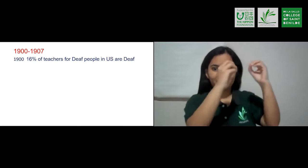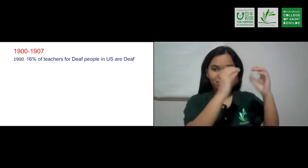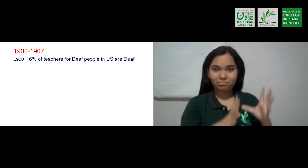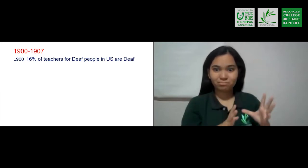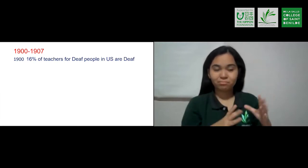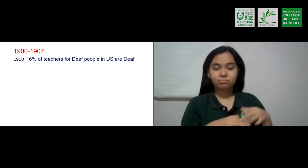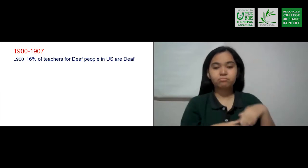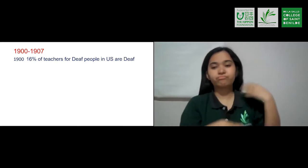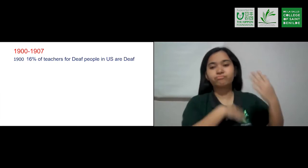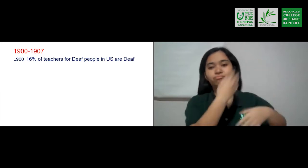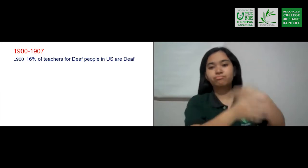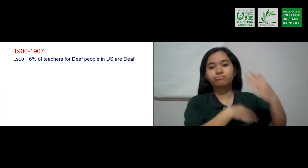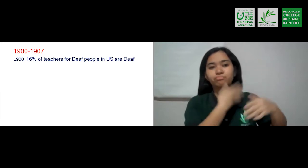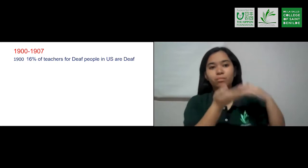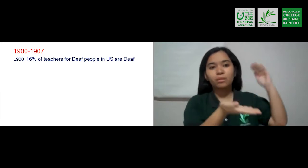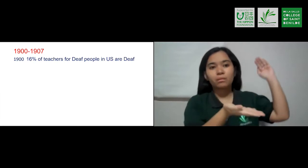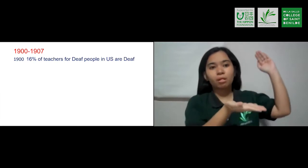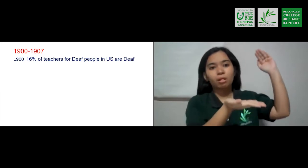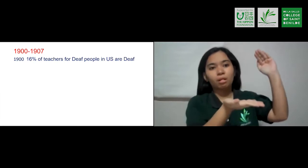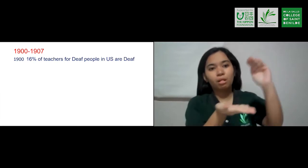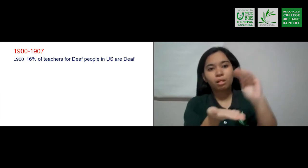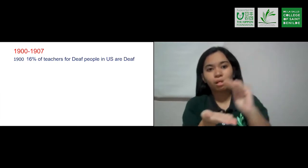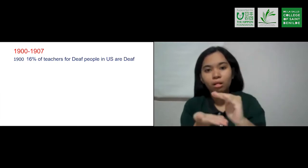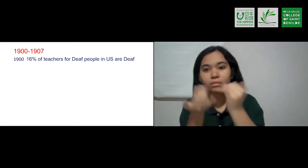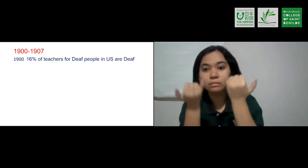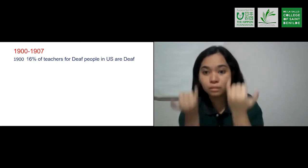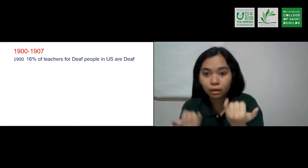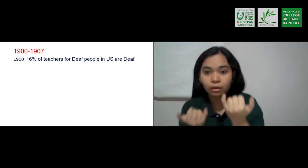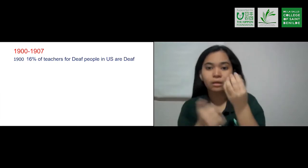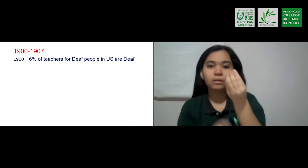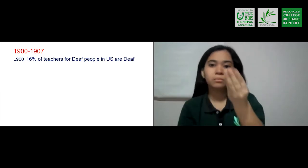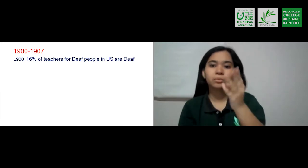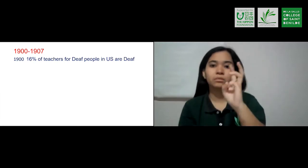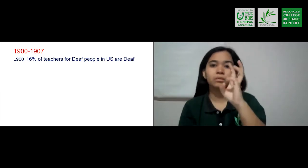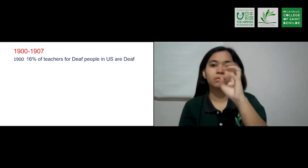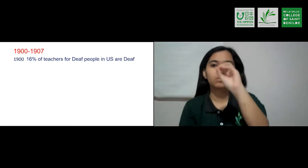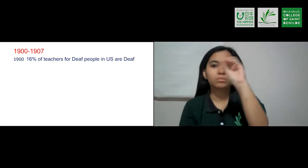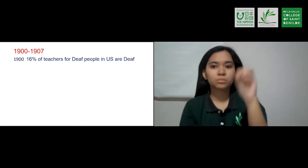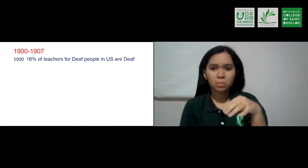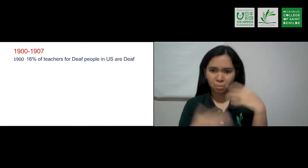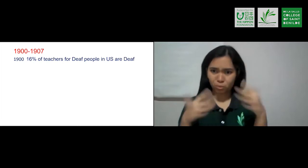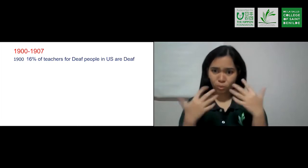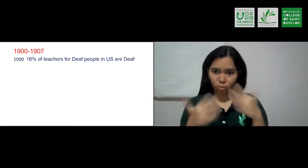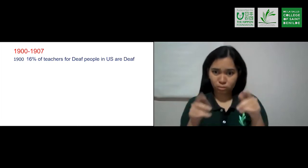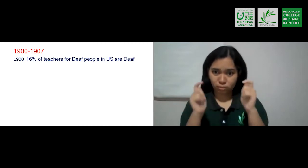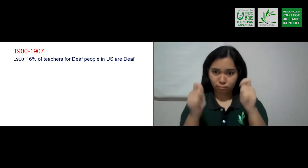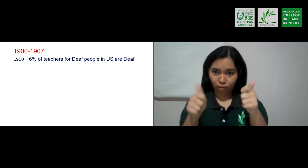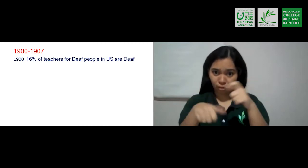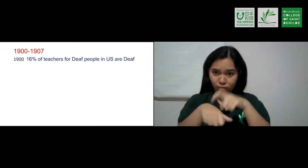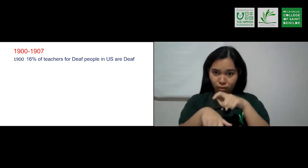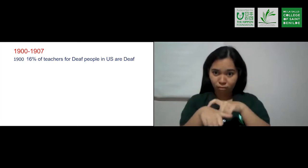where there was a lot of deaf teachers. So we can see the decline. Now it's